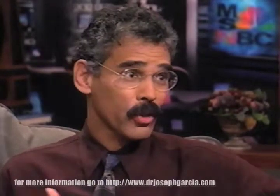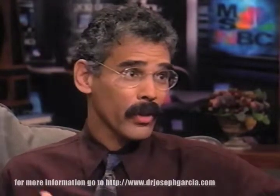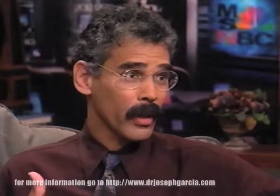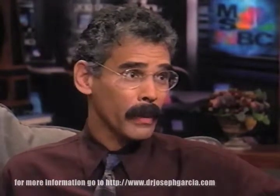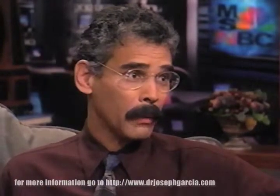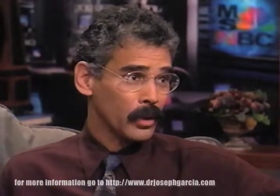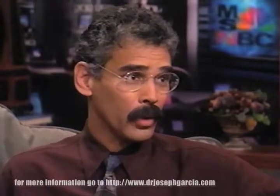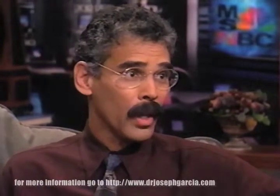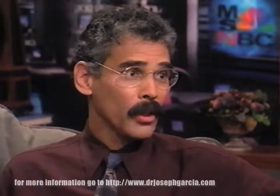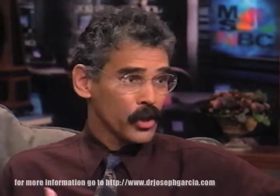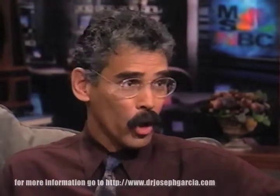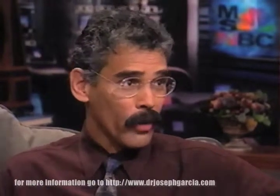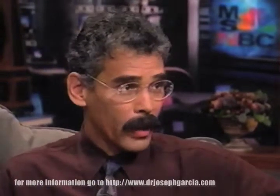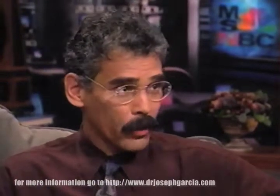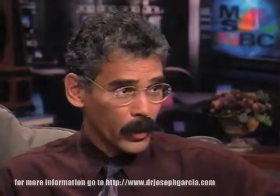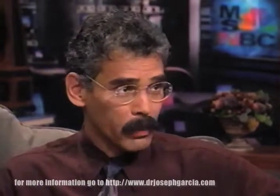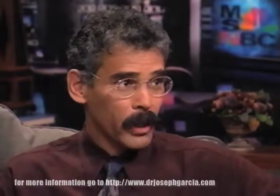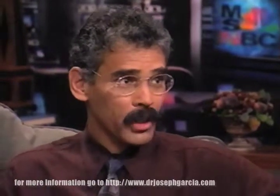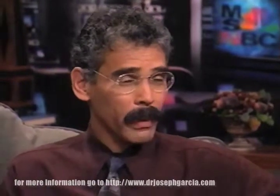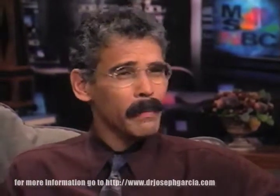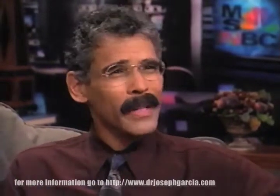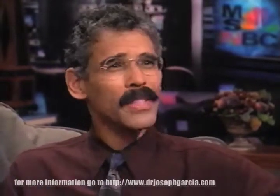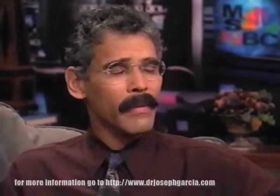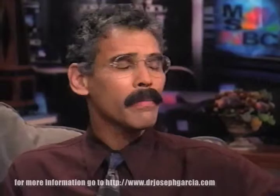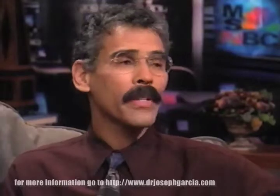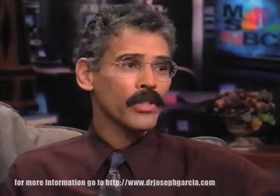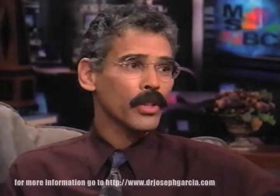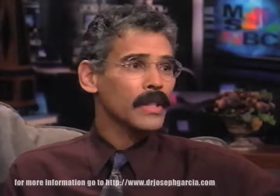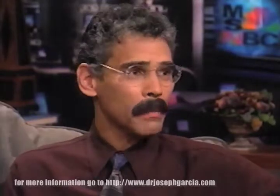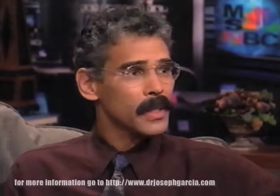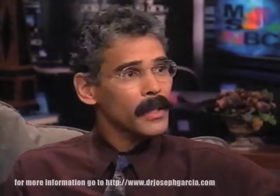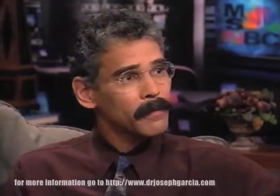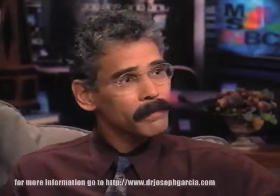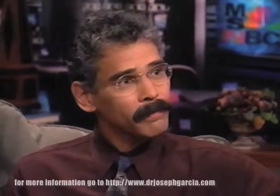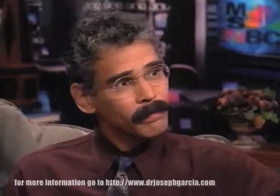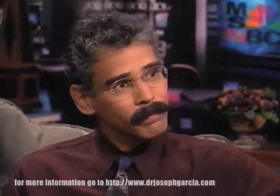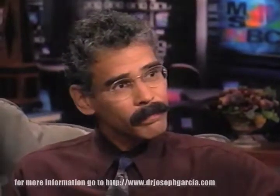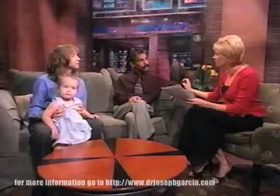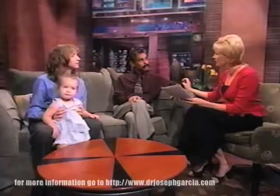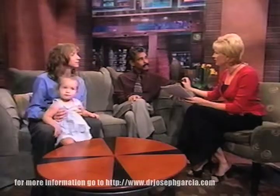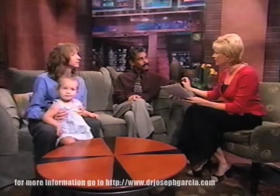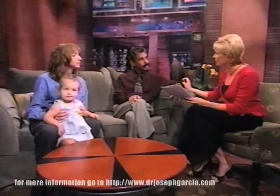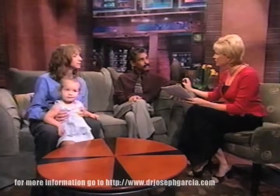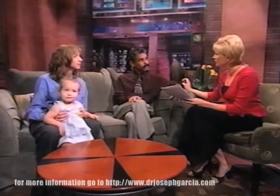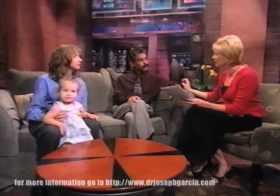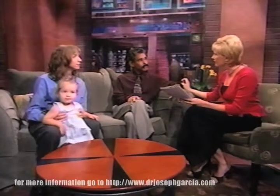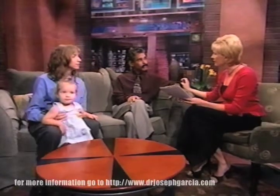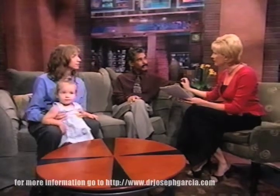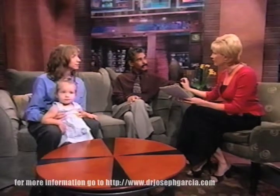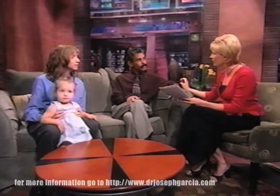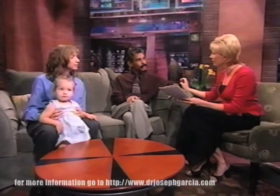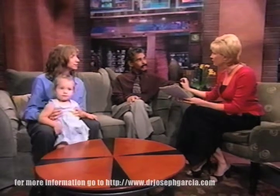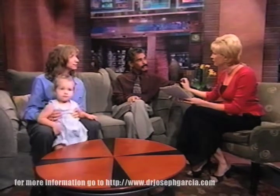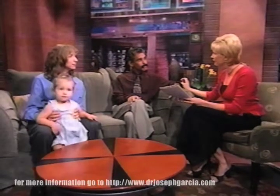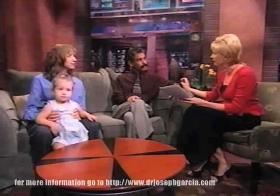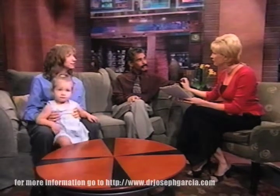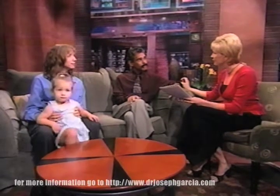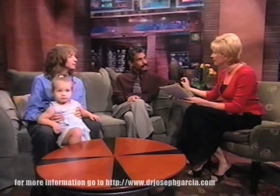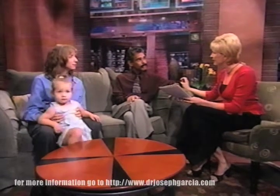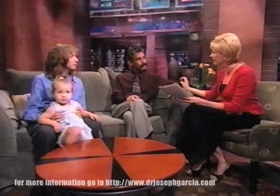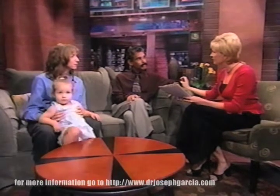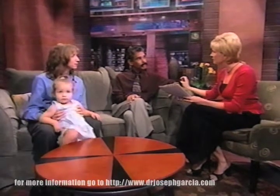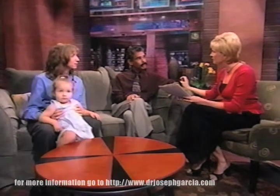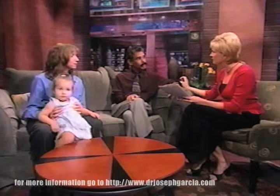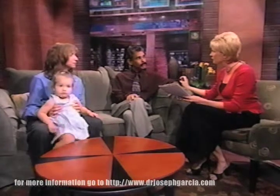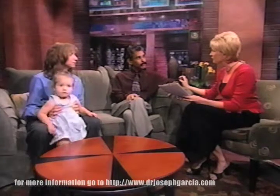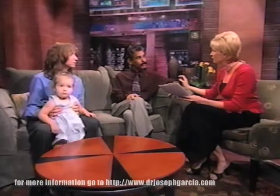much sooner than they'll be able to show that through expression. But about 7 months is a good time to start. And you see better communication and a bond with the parents when the